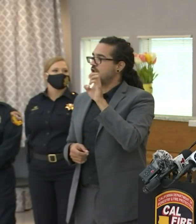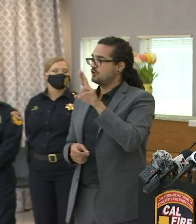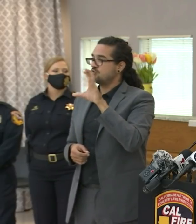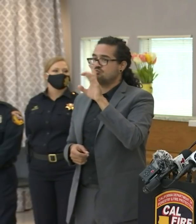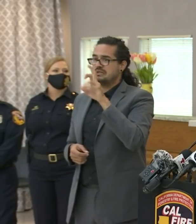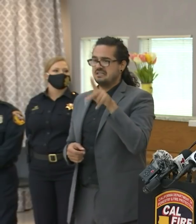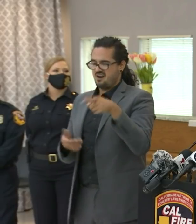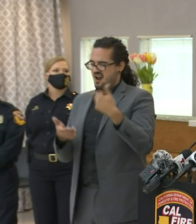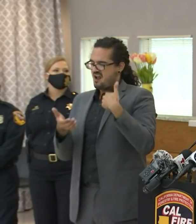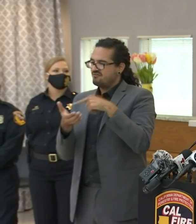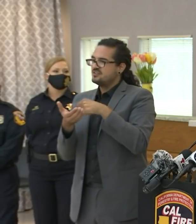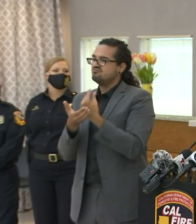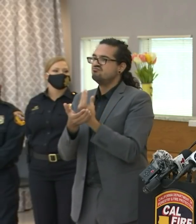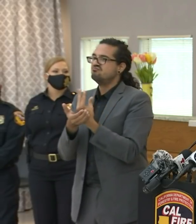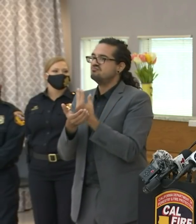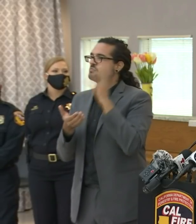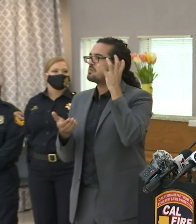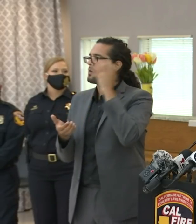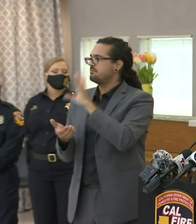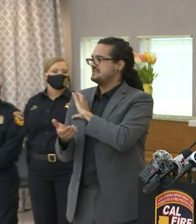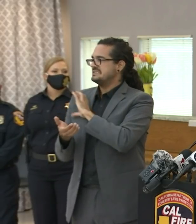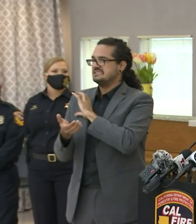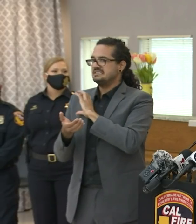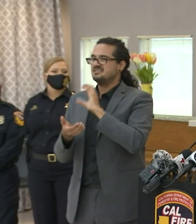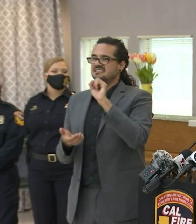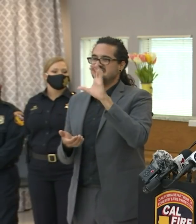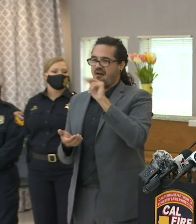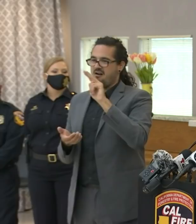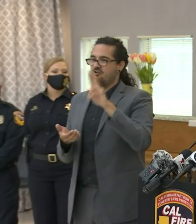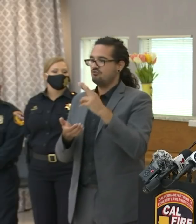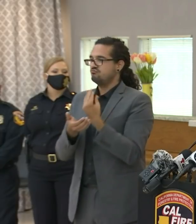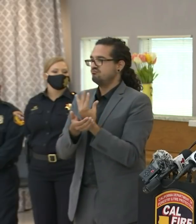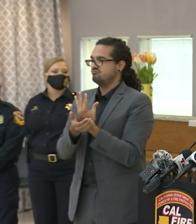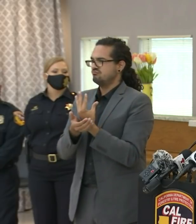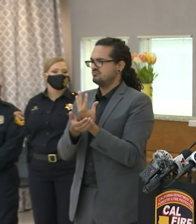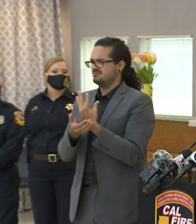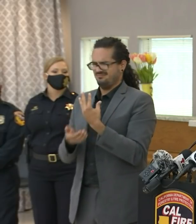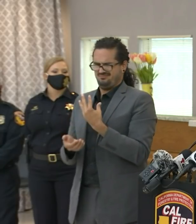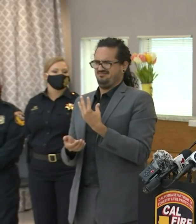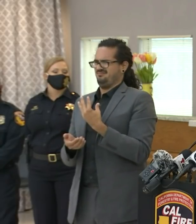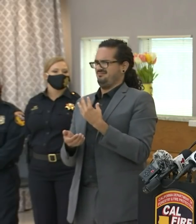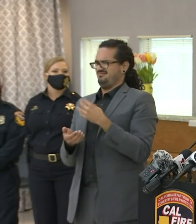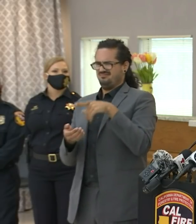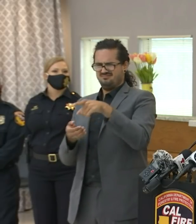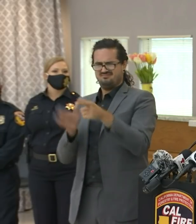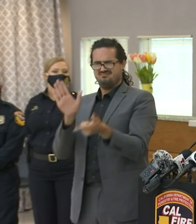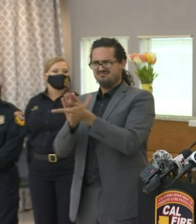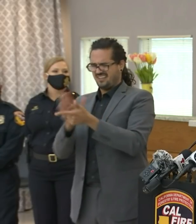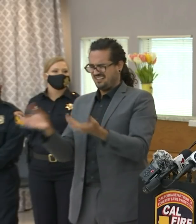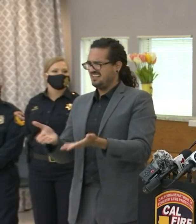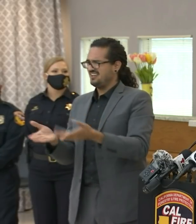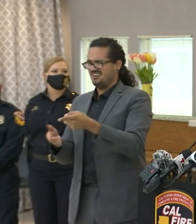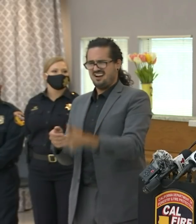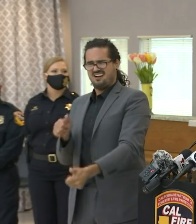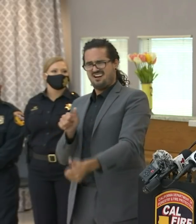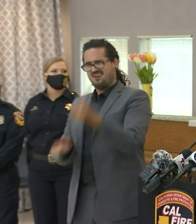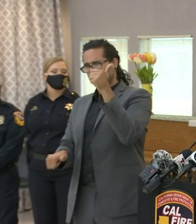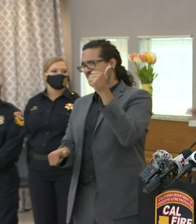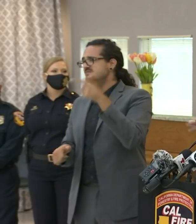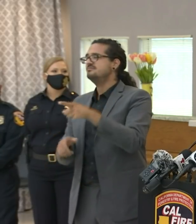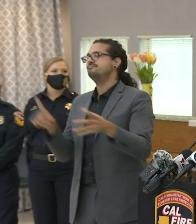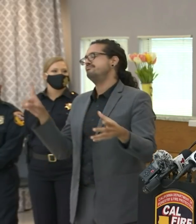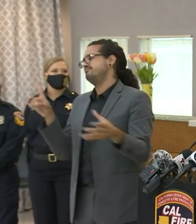entering into an evacuated area. And so we took that person to jail as well. I want to touch on real quick, and